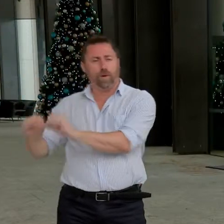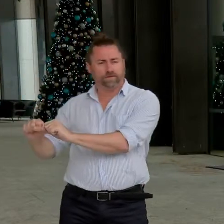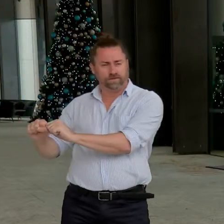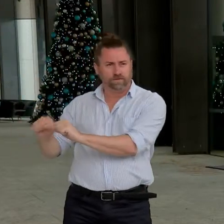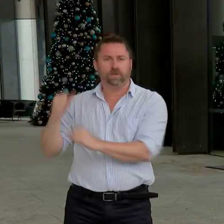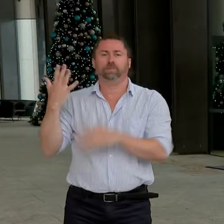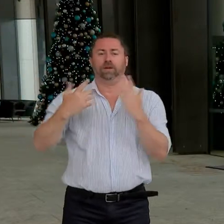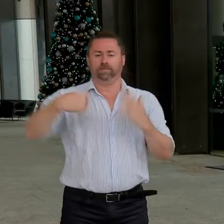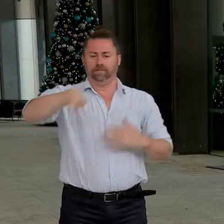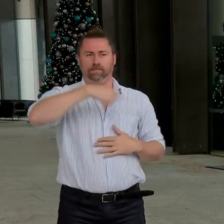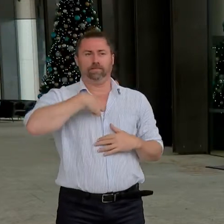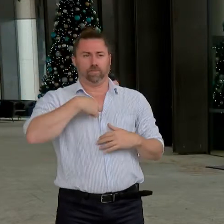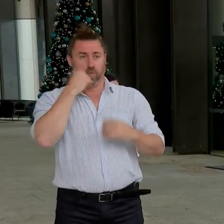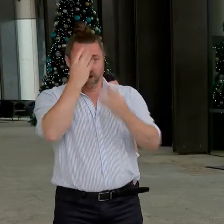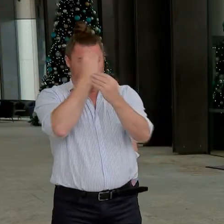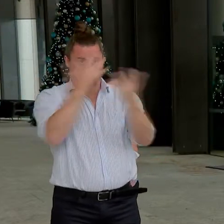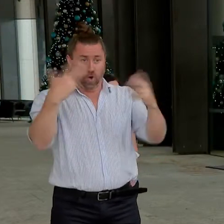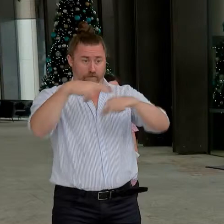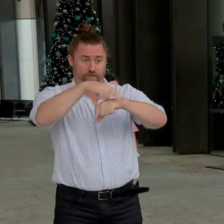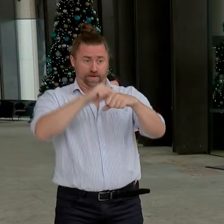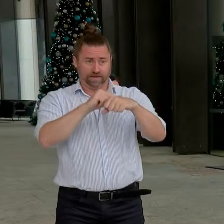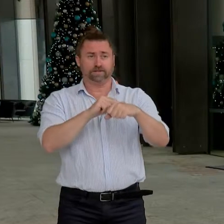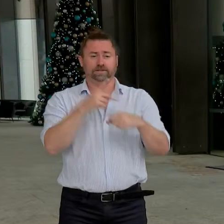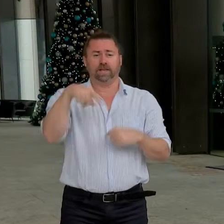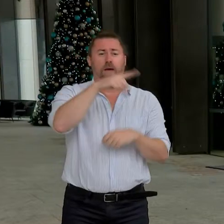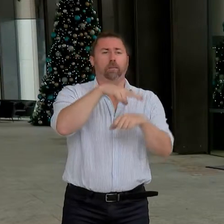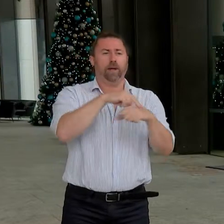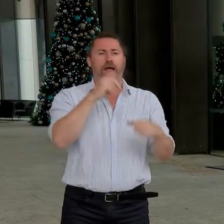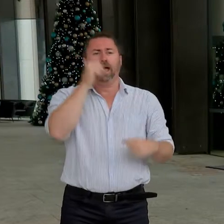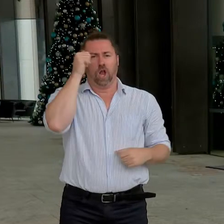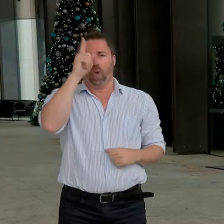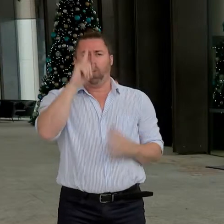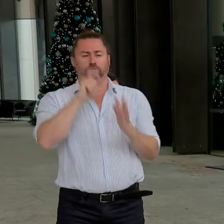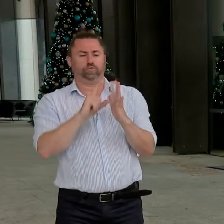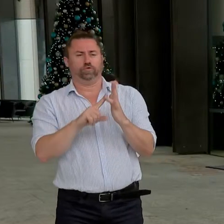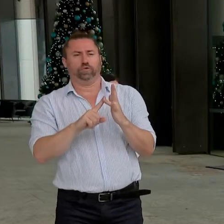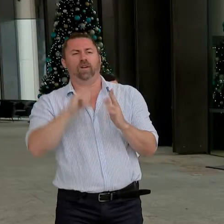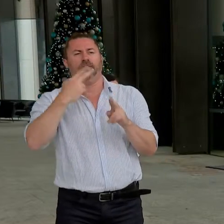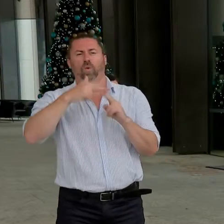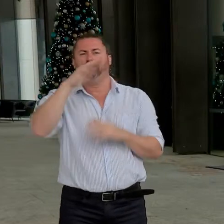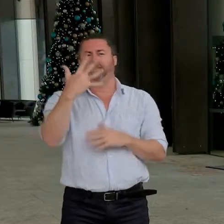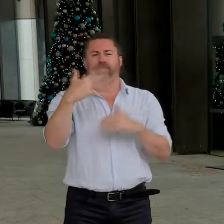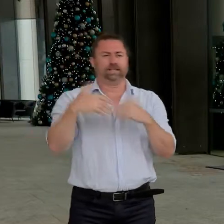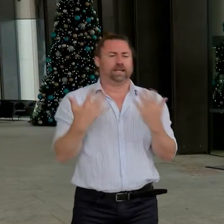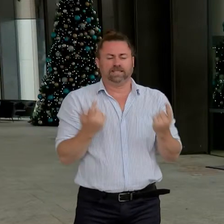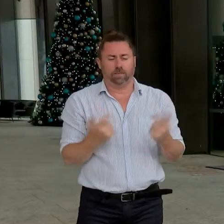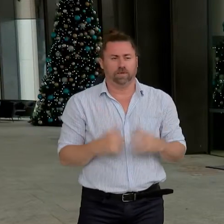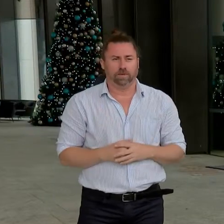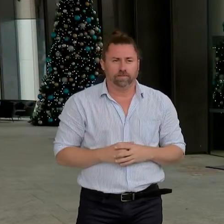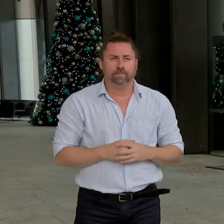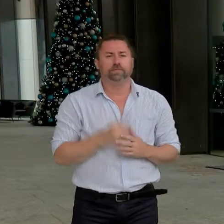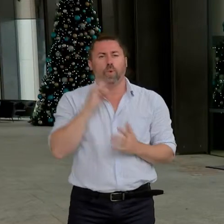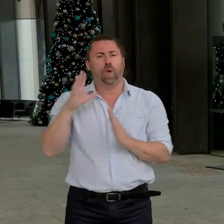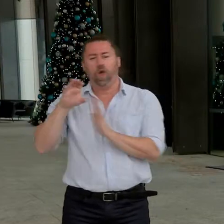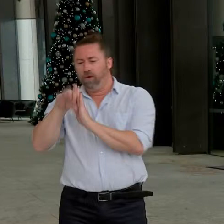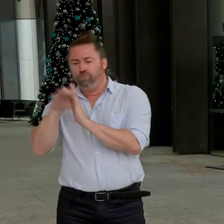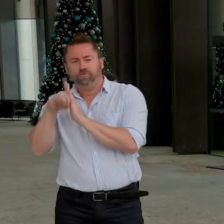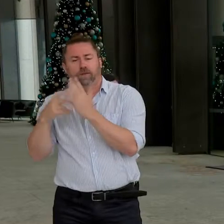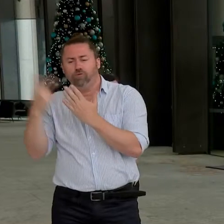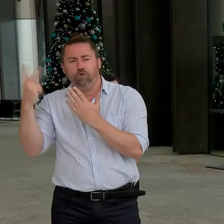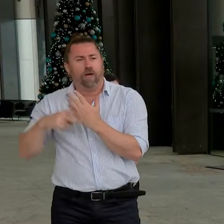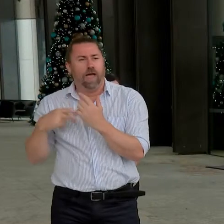be briefed around the discretion they can apply in this instance. So what that simply means is that until the system can catch up, as the